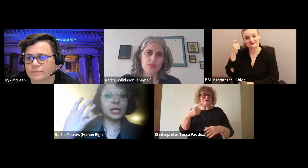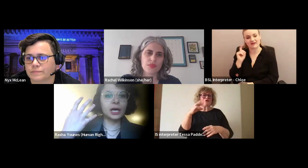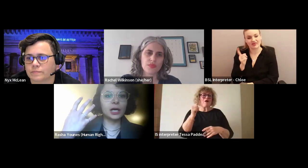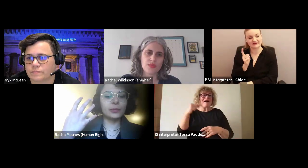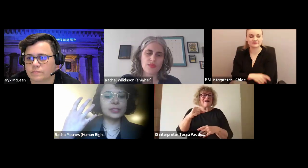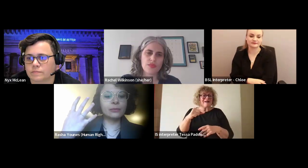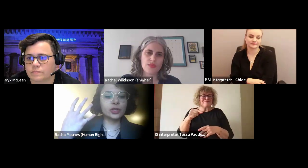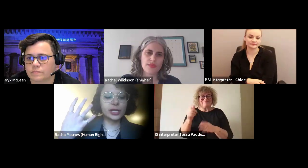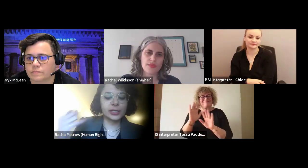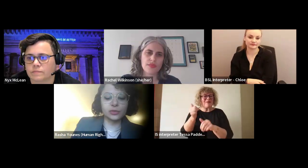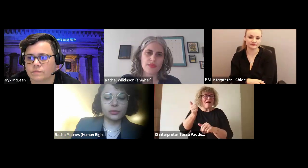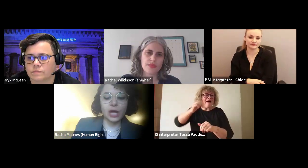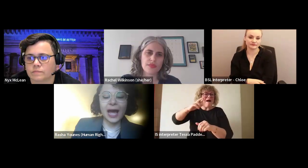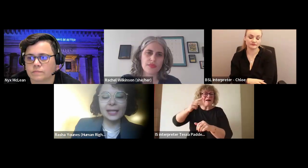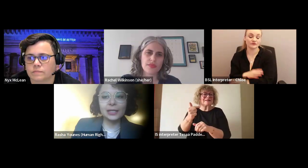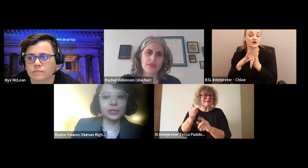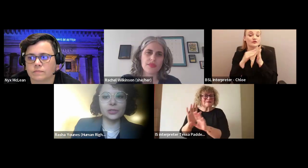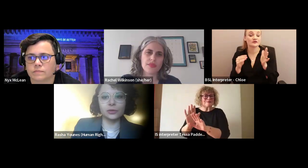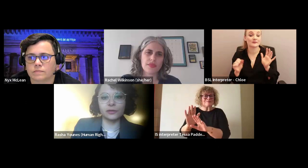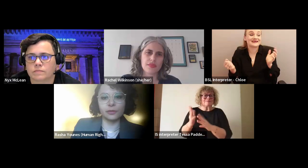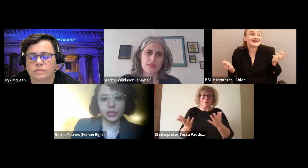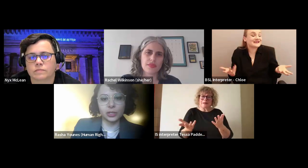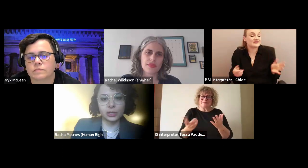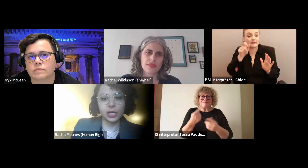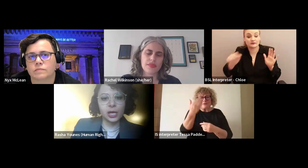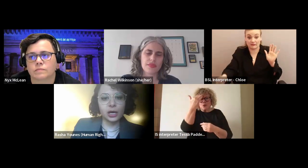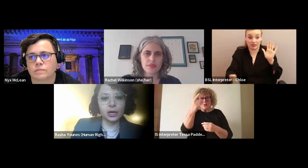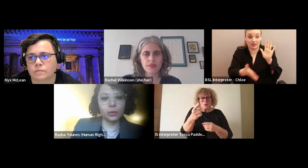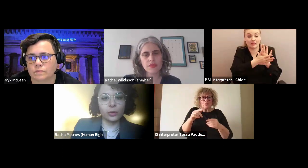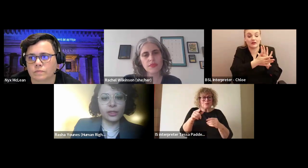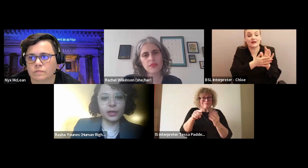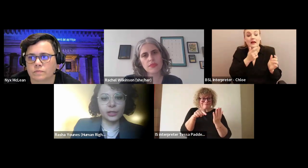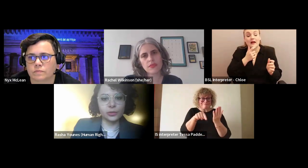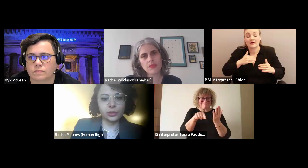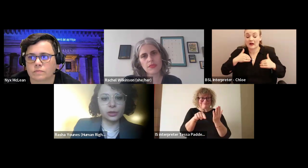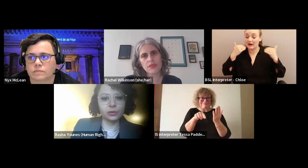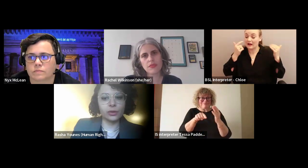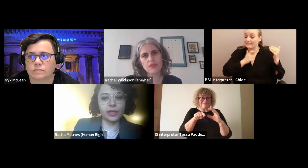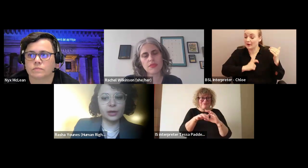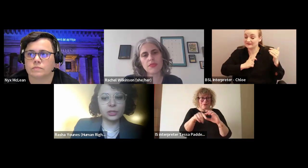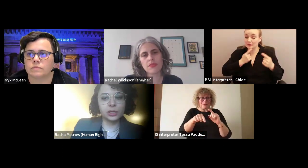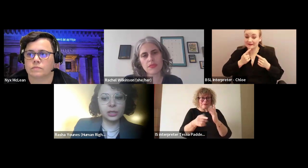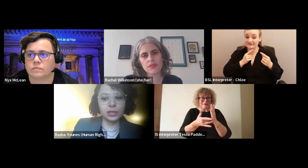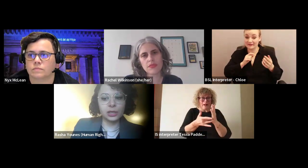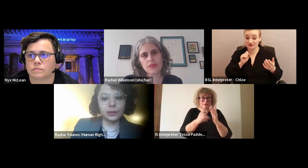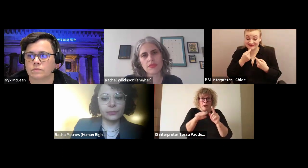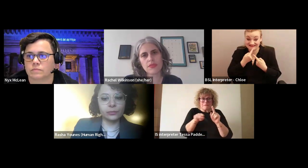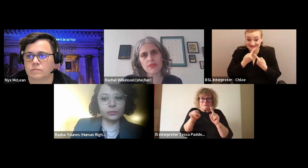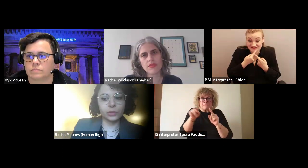if someone shares highly personal information with a user without,